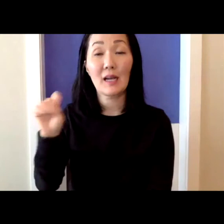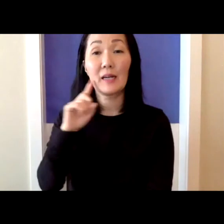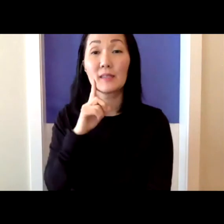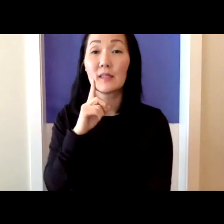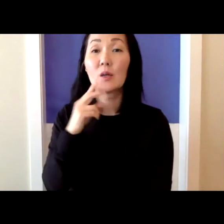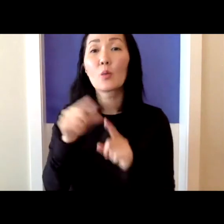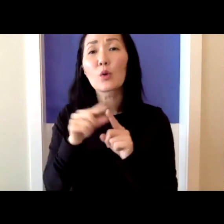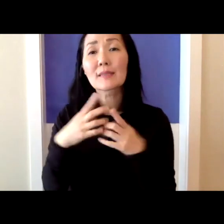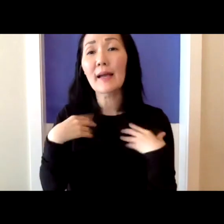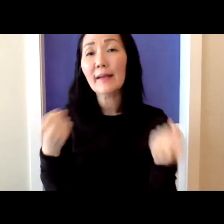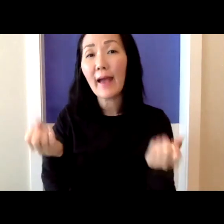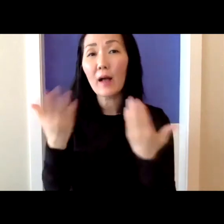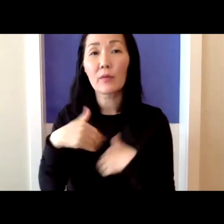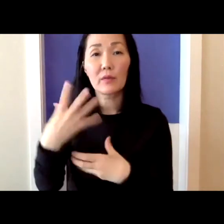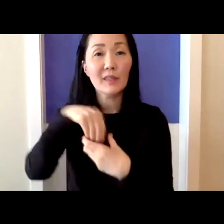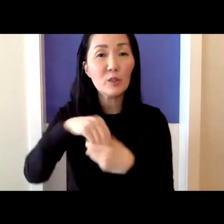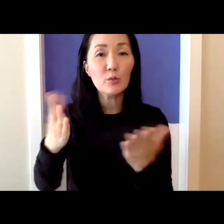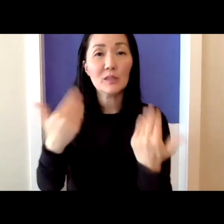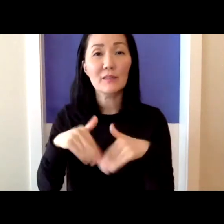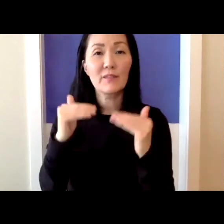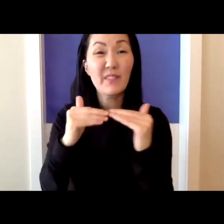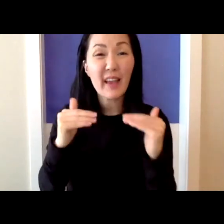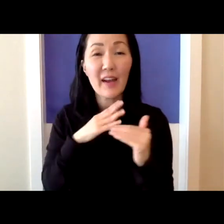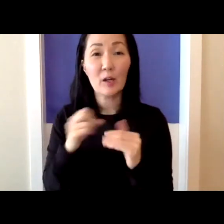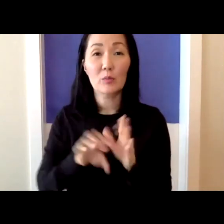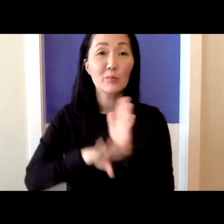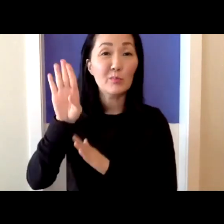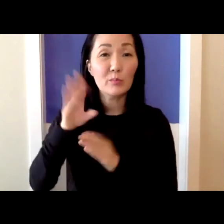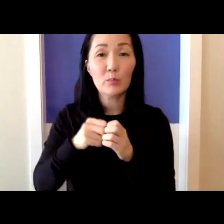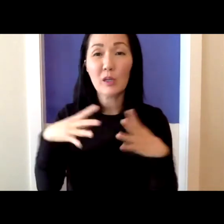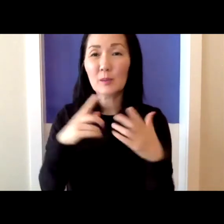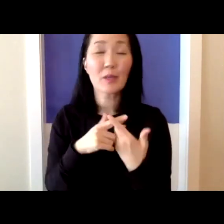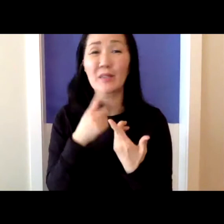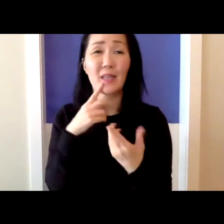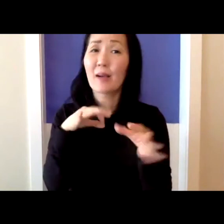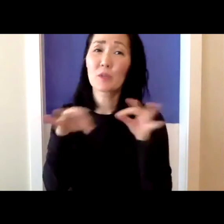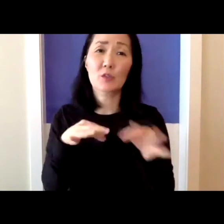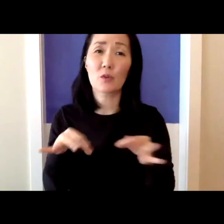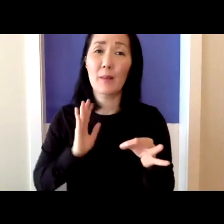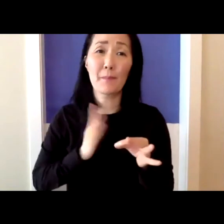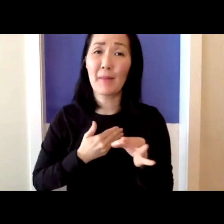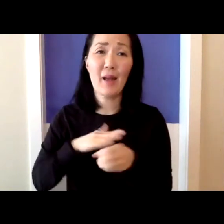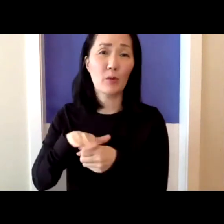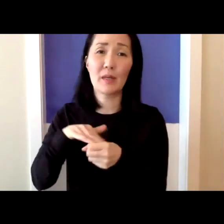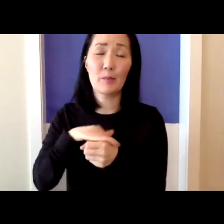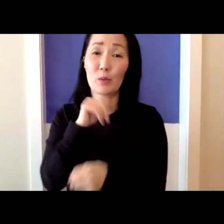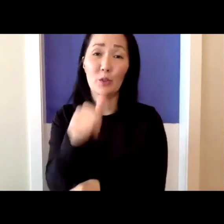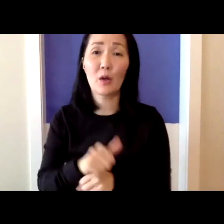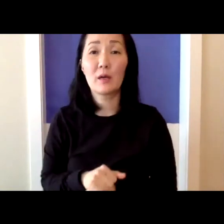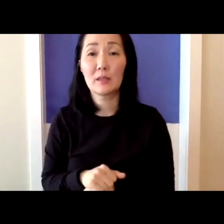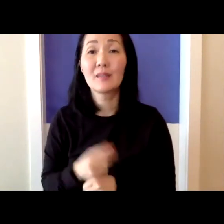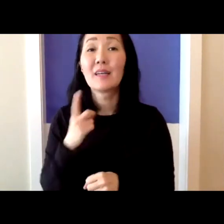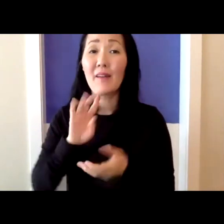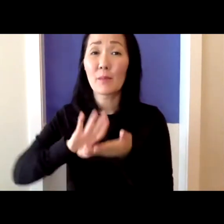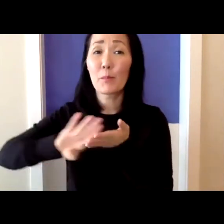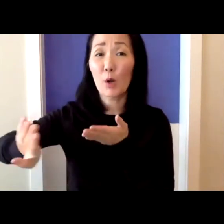health, inclusive, and fair are not words I would use to describe the neighborhood. And like in many marginalized communities around the world, this has only been